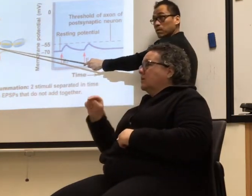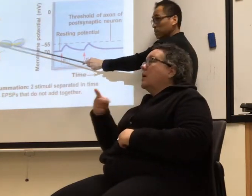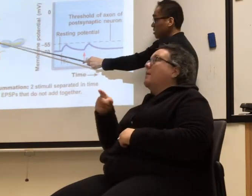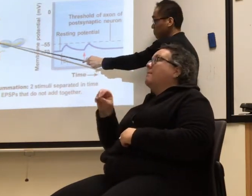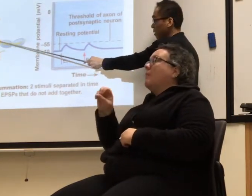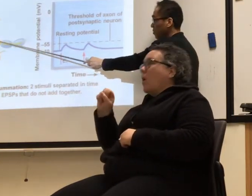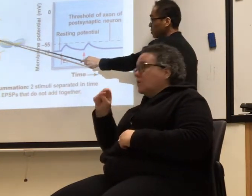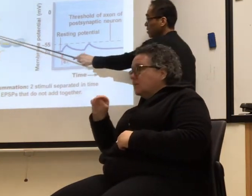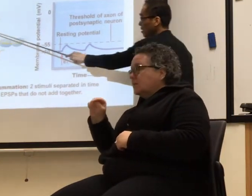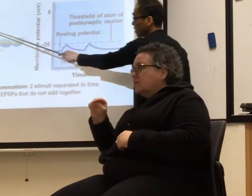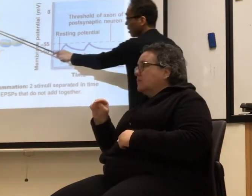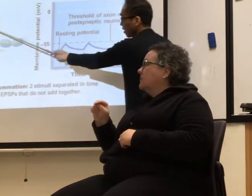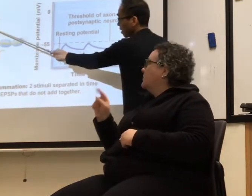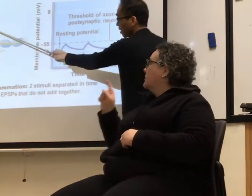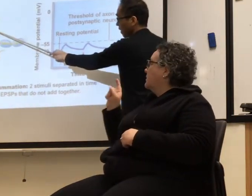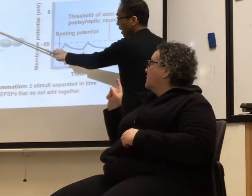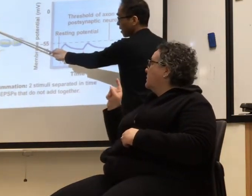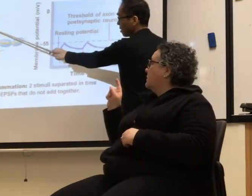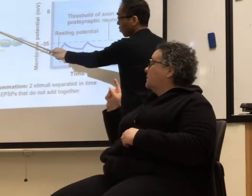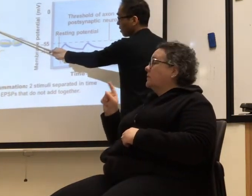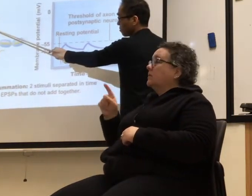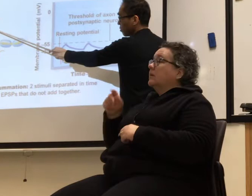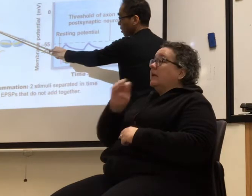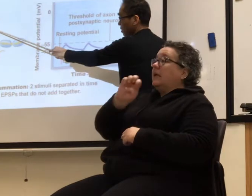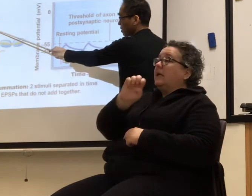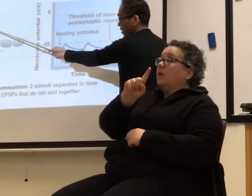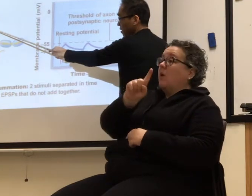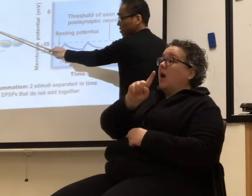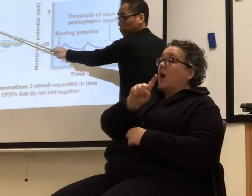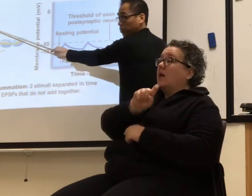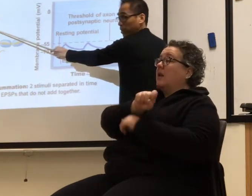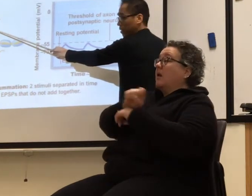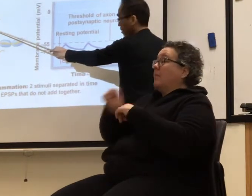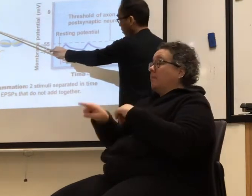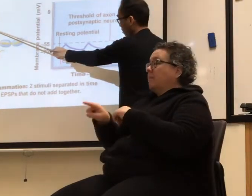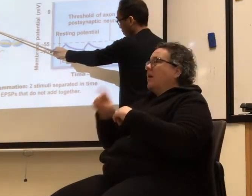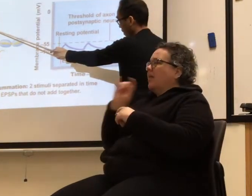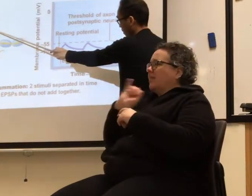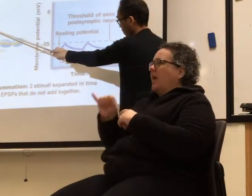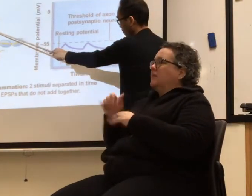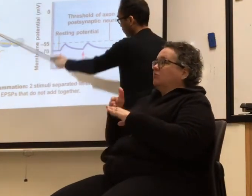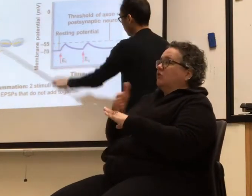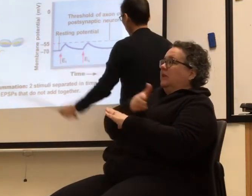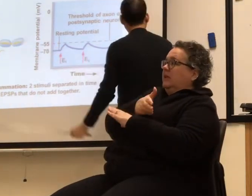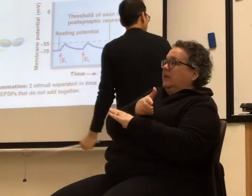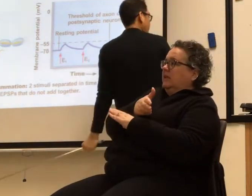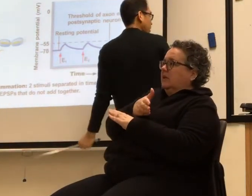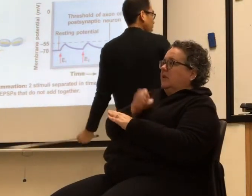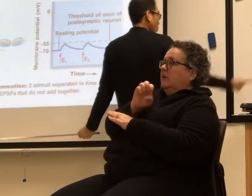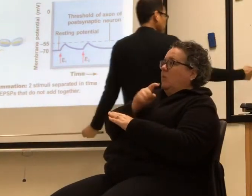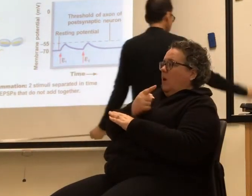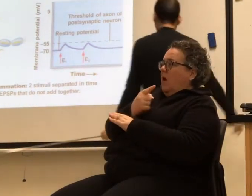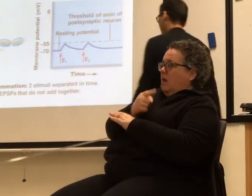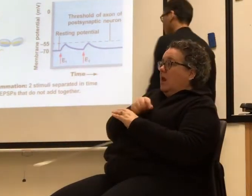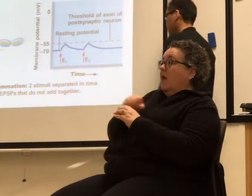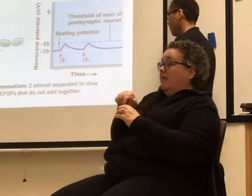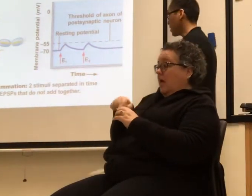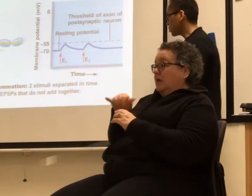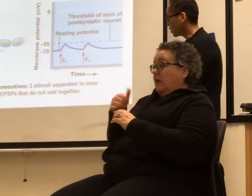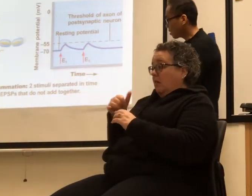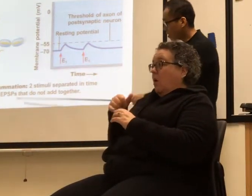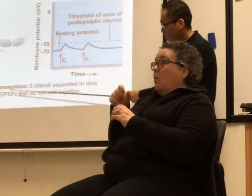Post. This is post. That E1 input is the pre. Okay. All right. Was there any